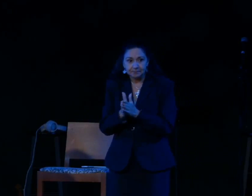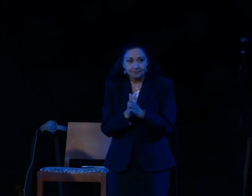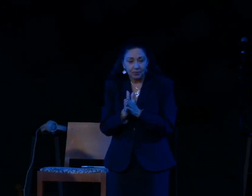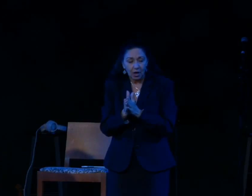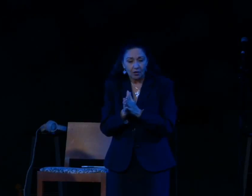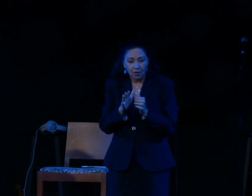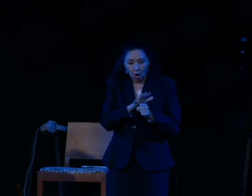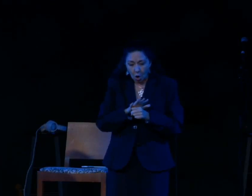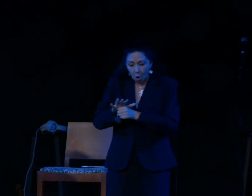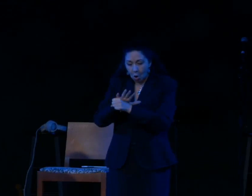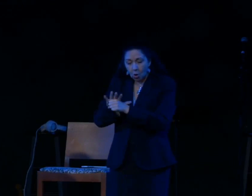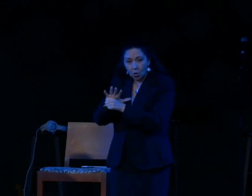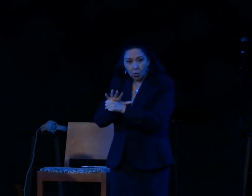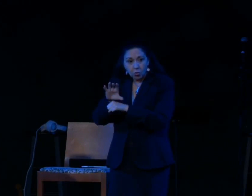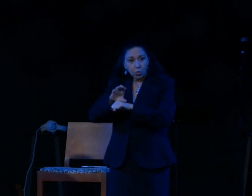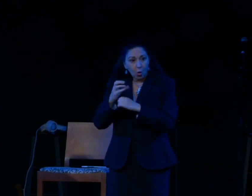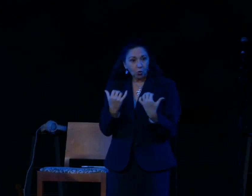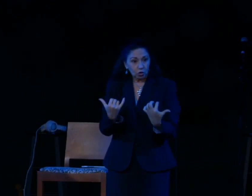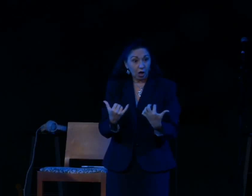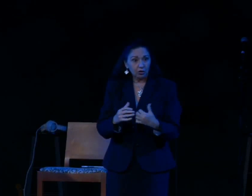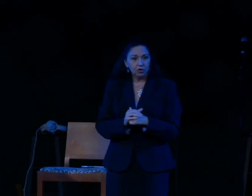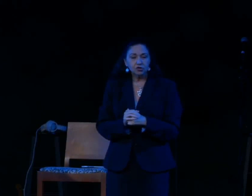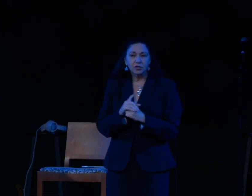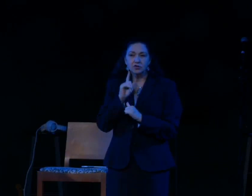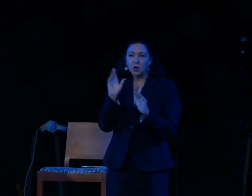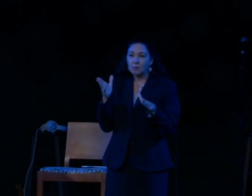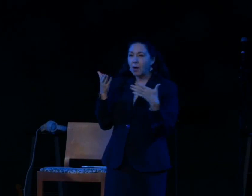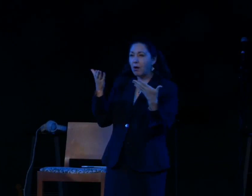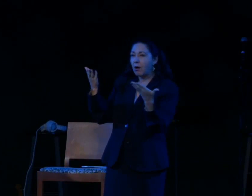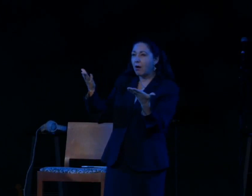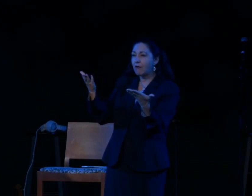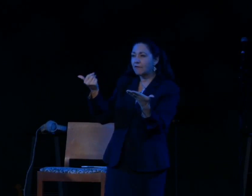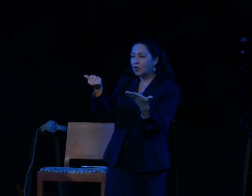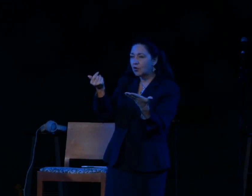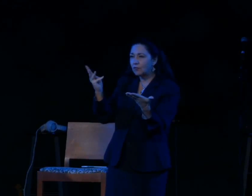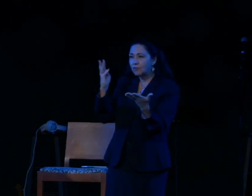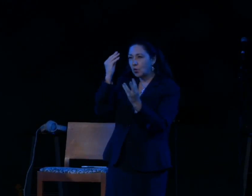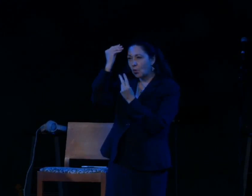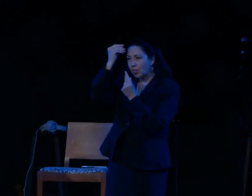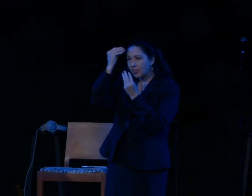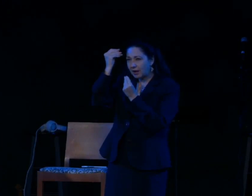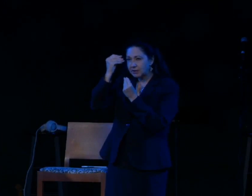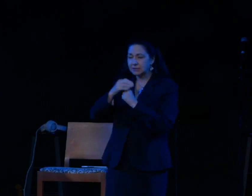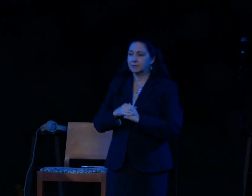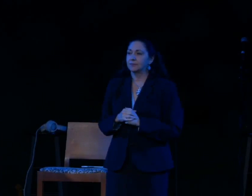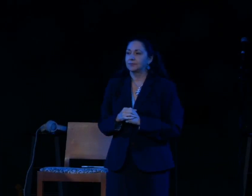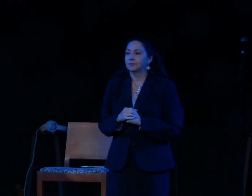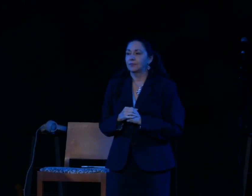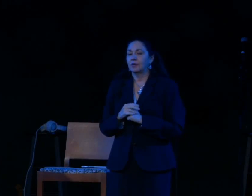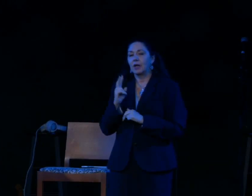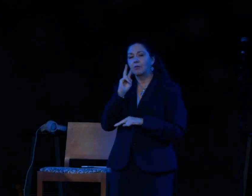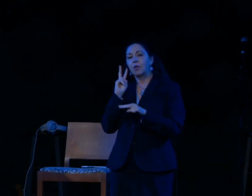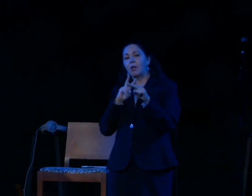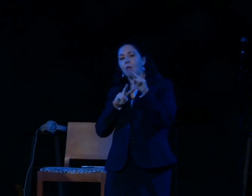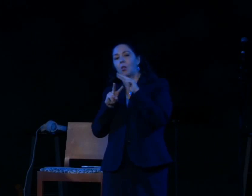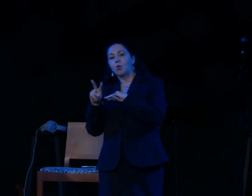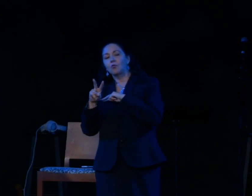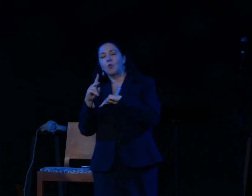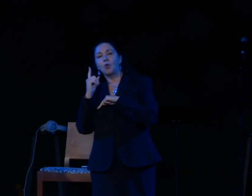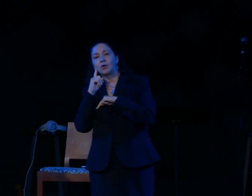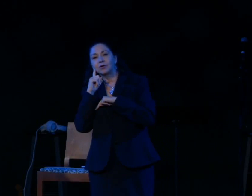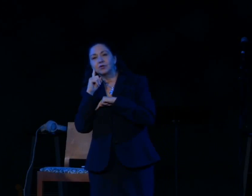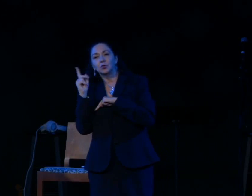of local congregations. So I want to offer just a few thoughts and then look forward to hearing from my friends